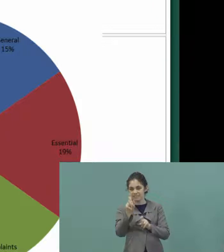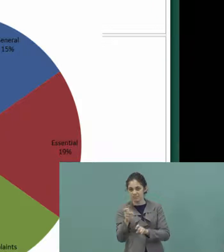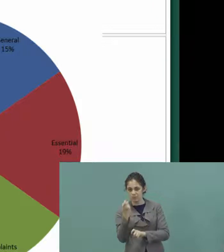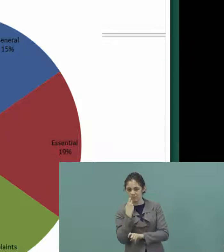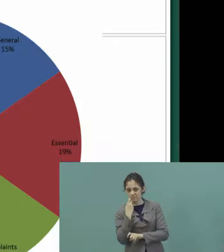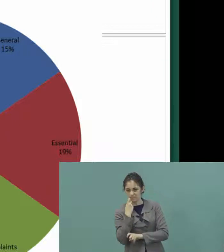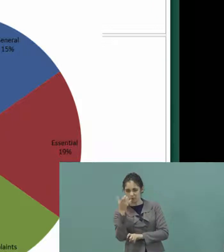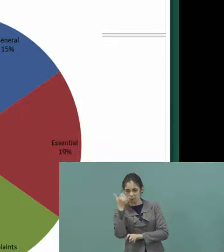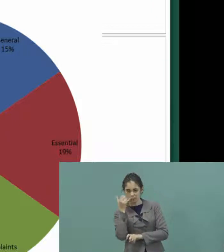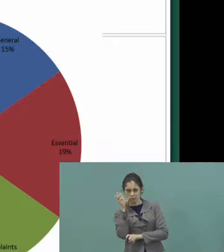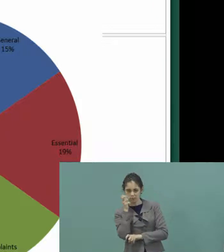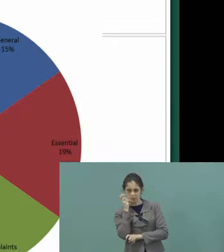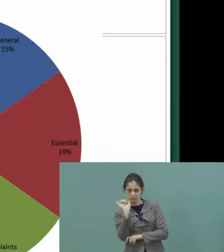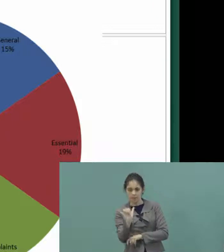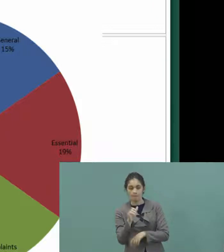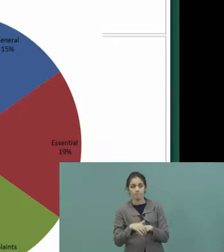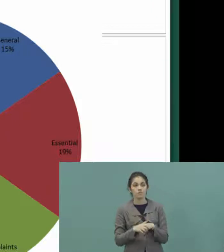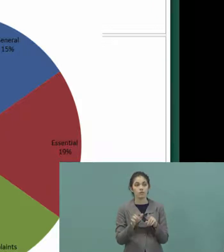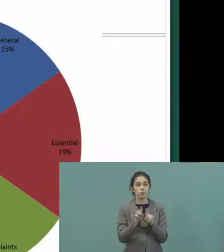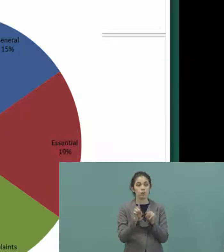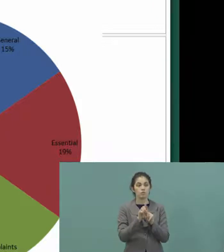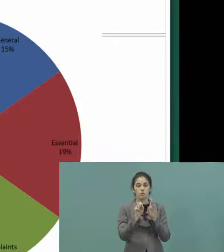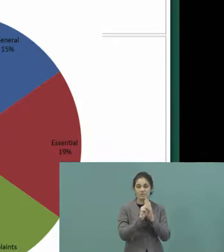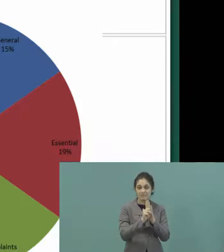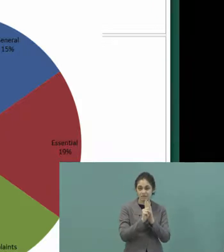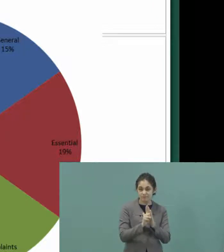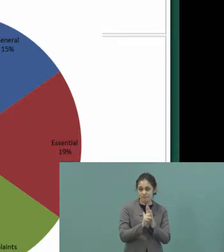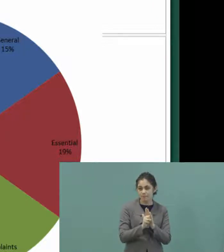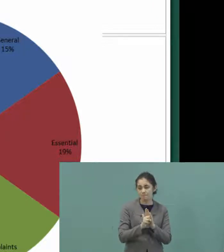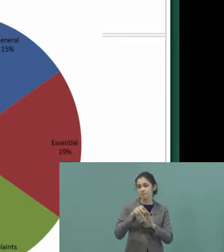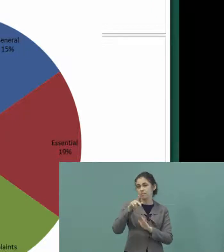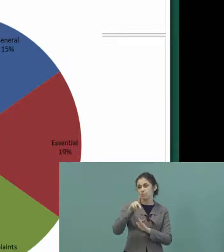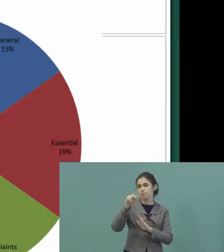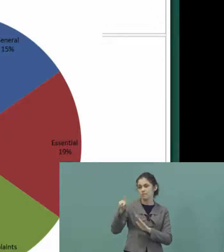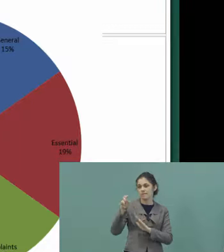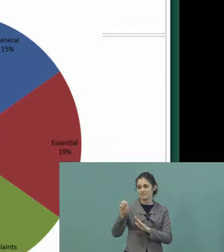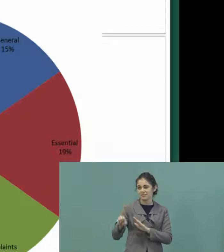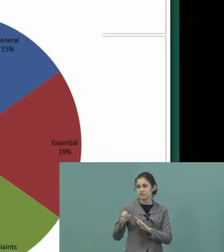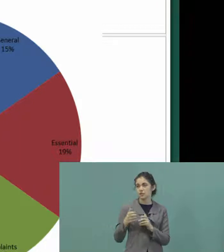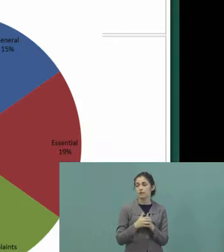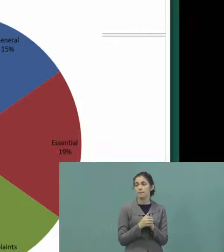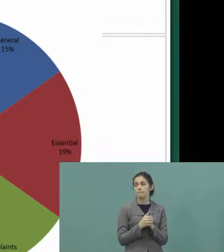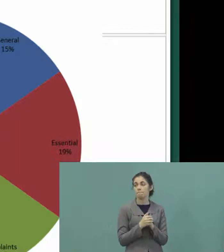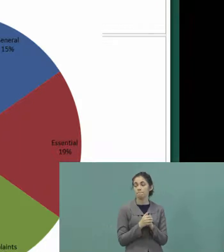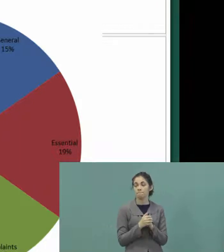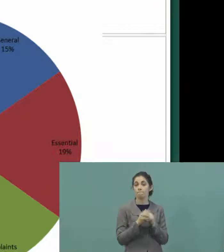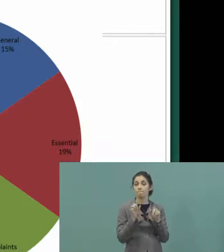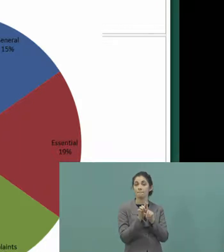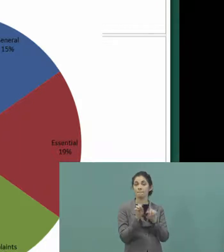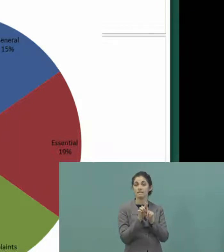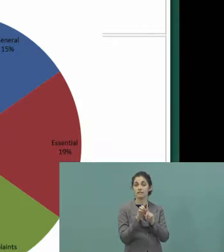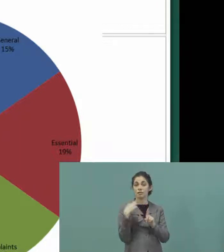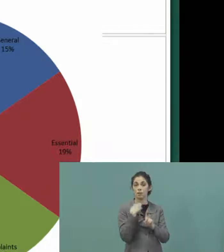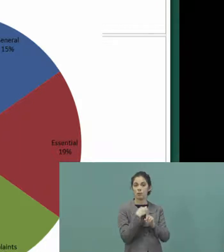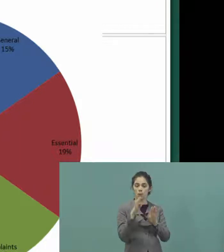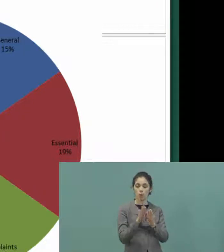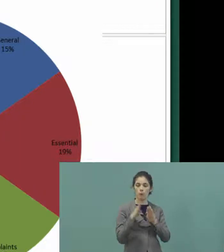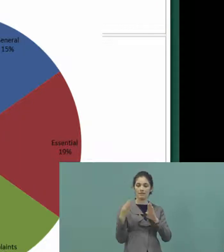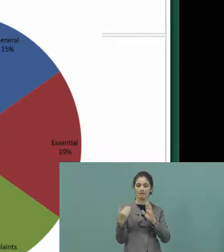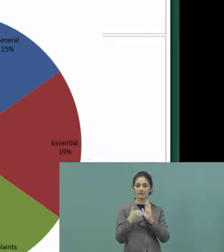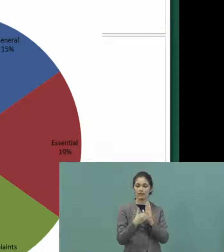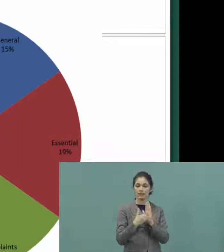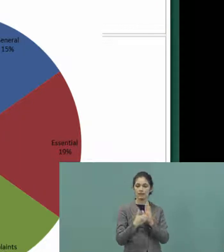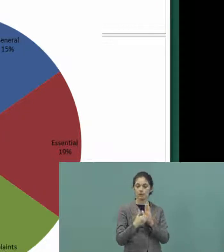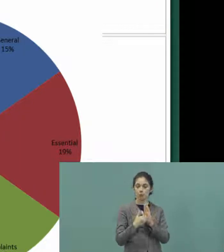about in our reports, symptom discussion, personal protective equipment and the like. And so reopening issues